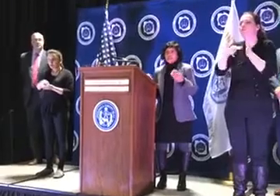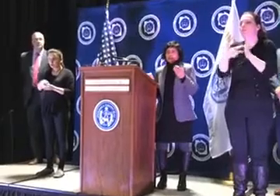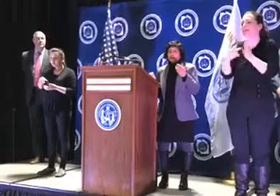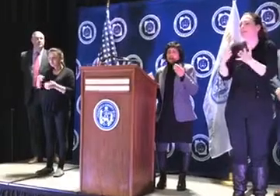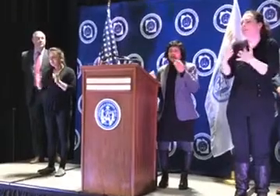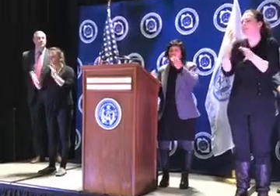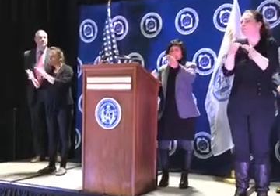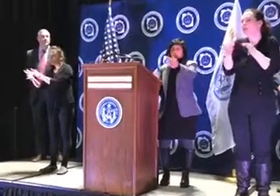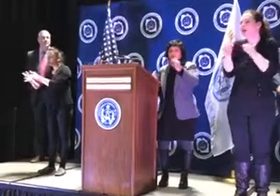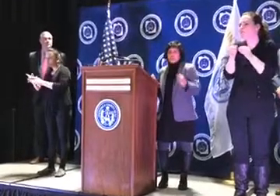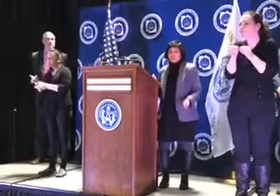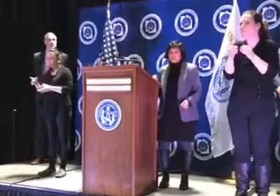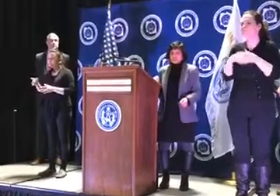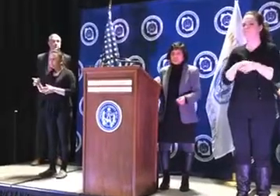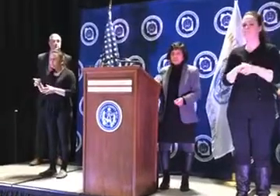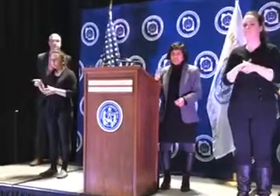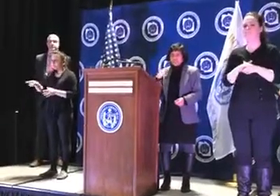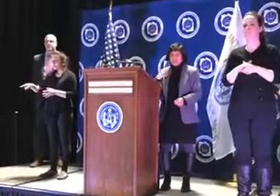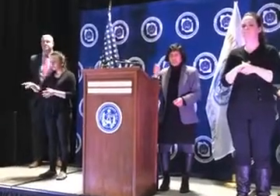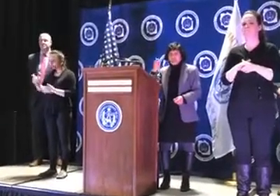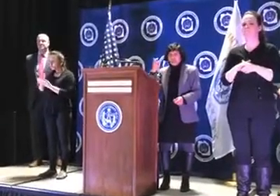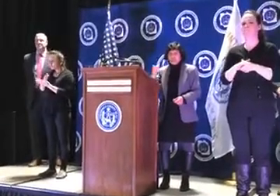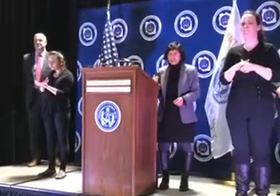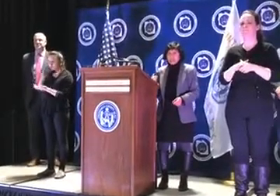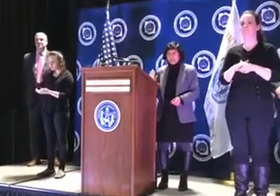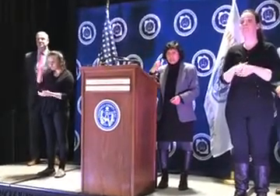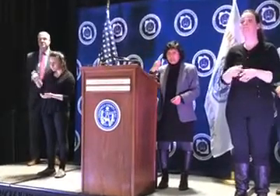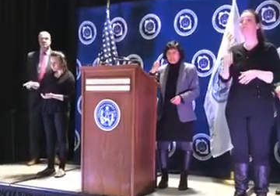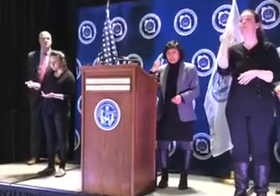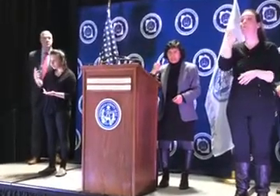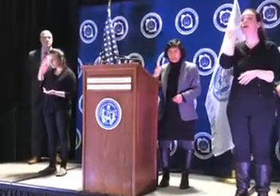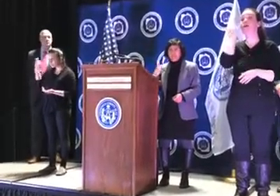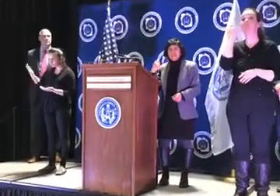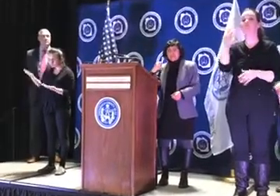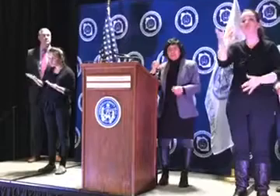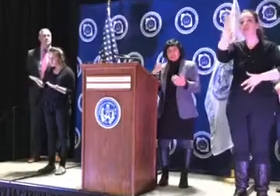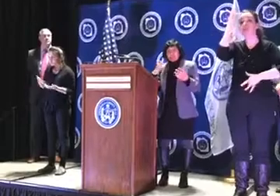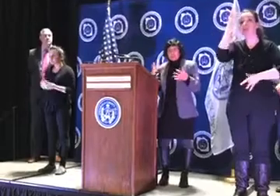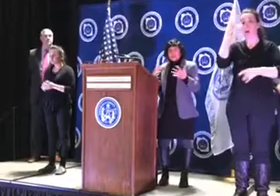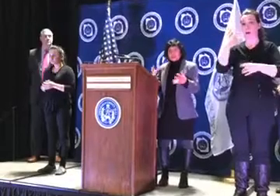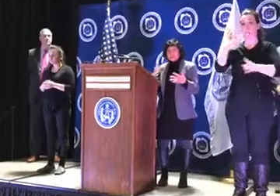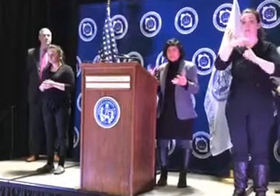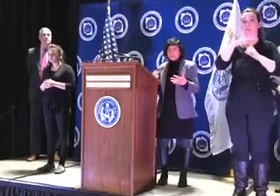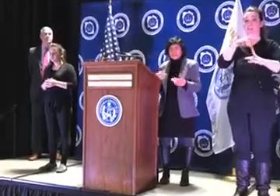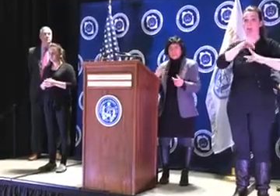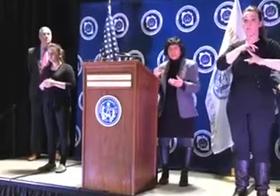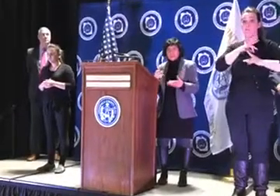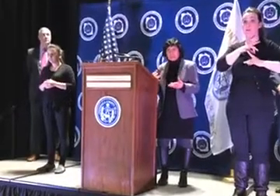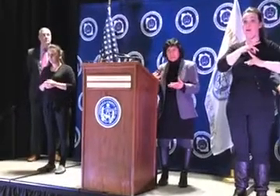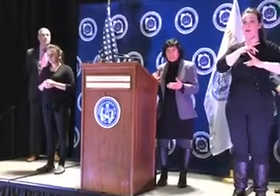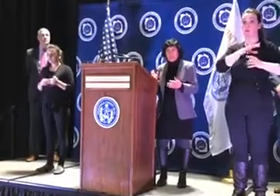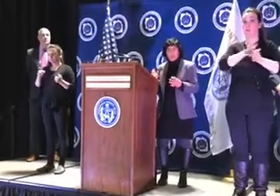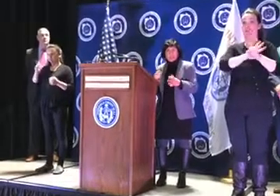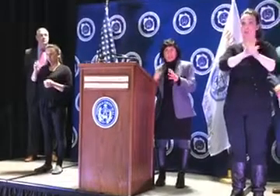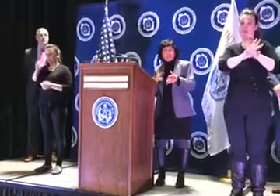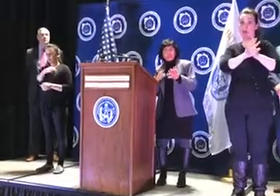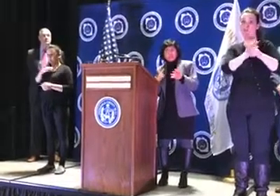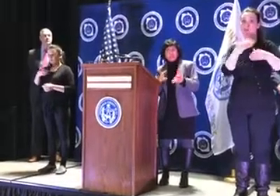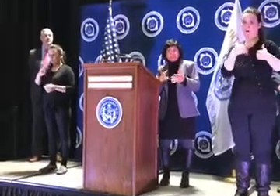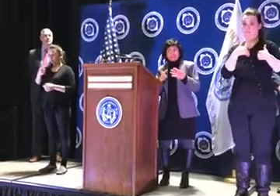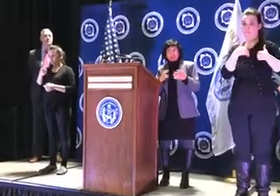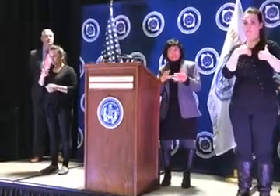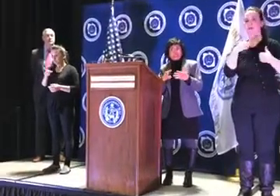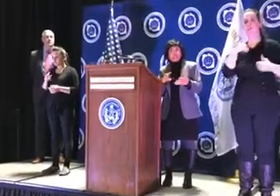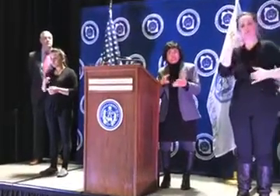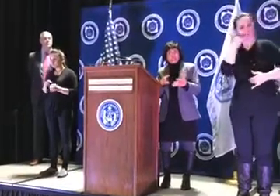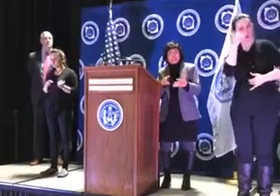let's say you are COVID positive, and I'm calling you, right? I'll say, hi, Michael. How are you doing, this and that? We found your test. By the time your